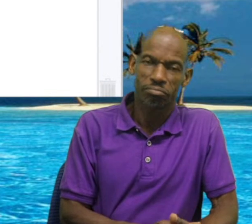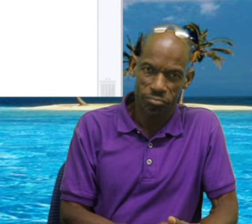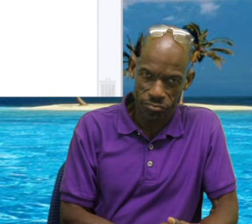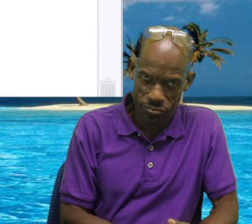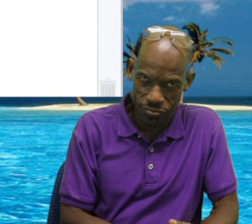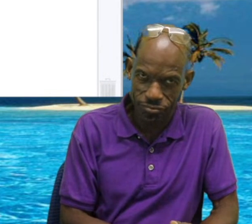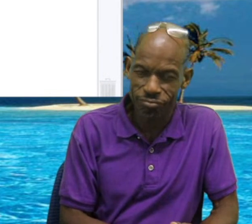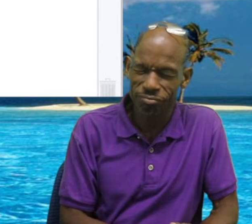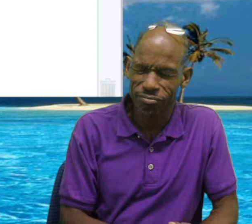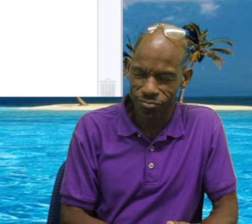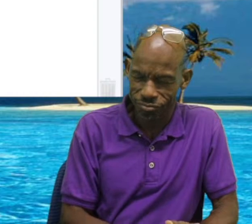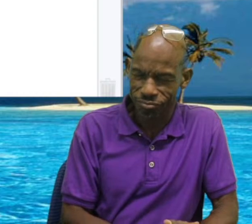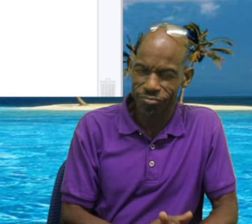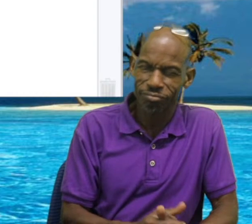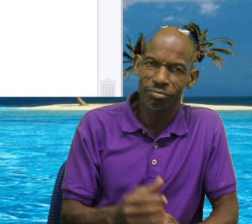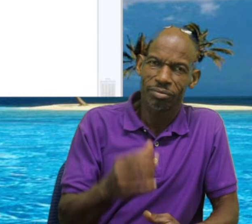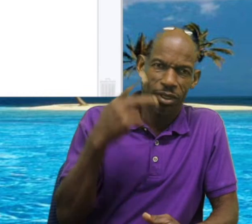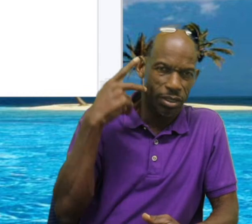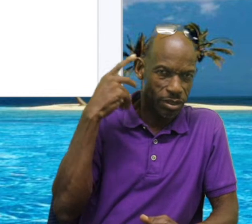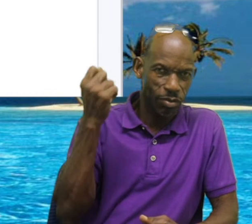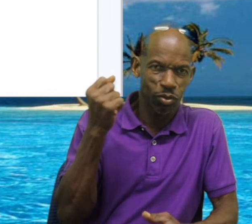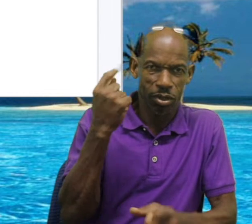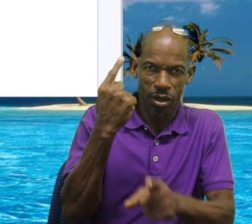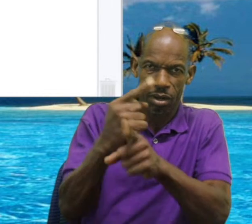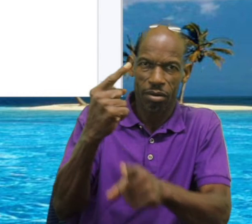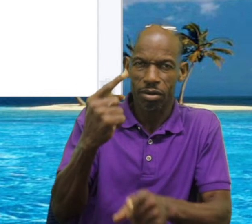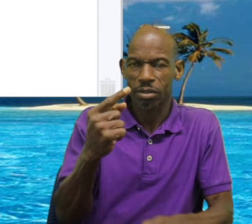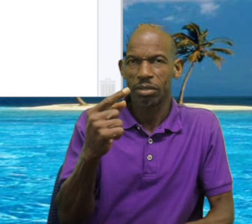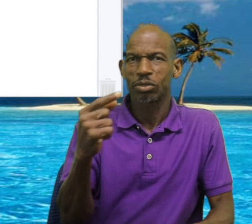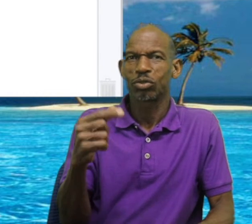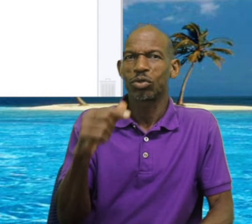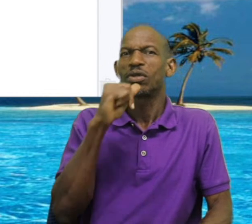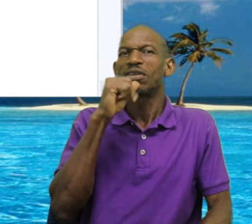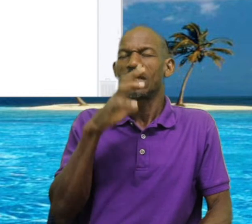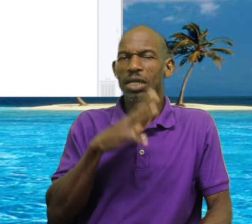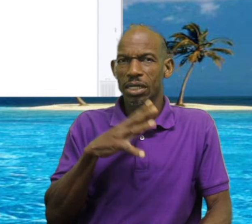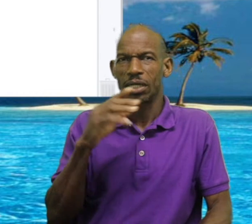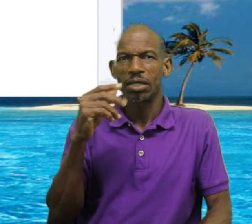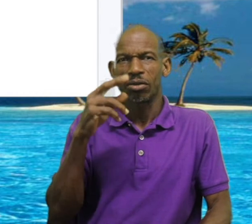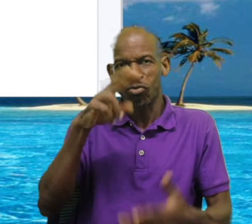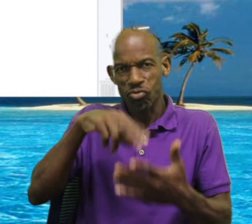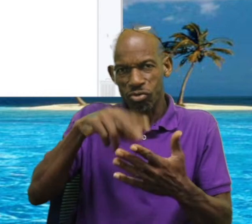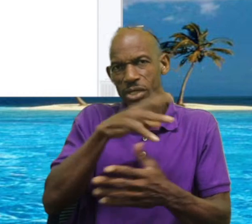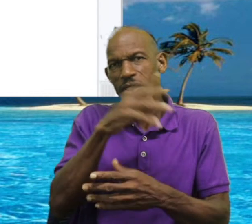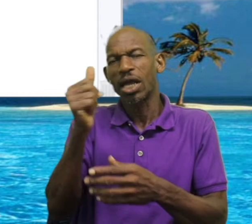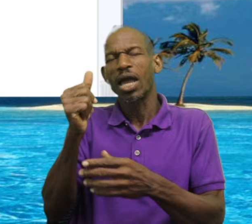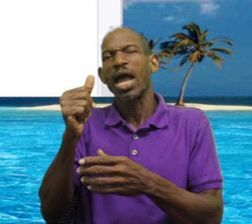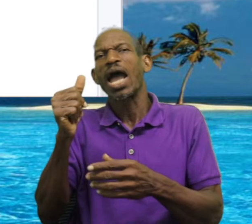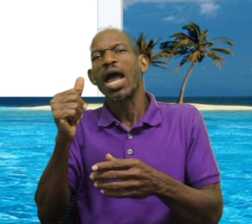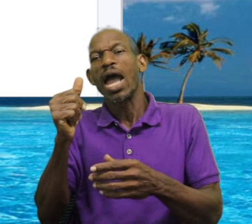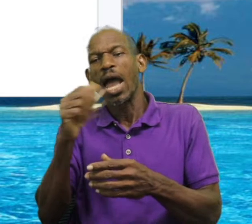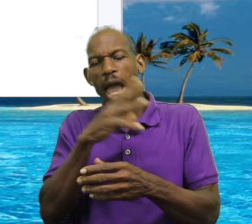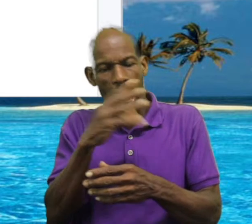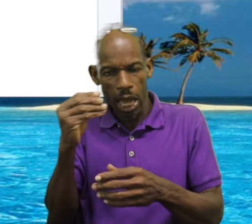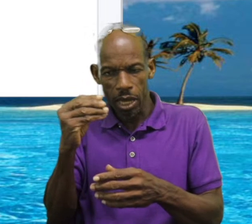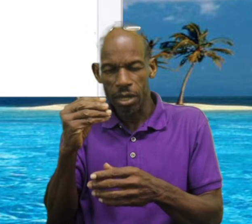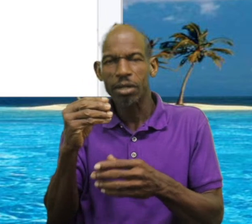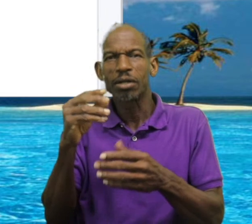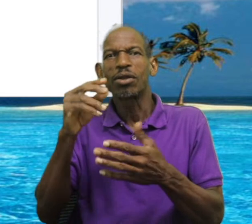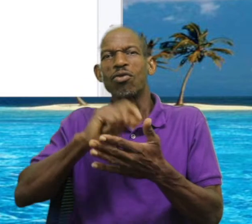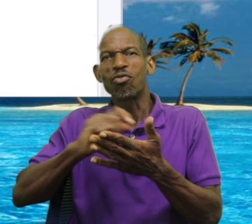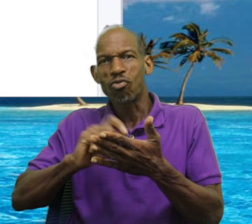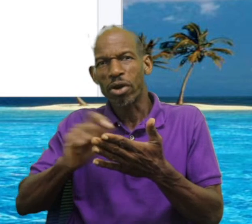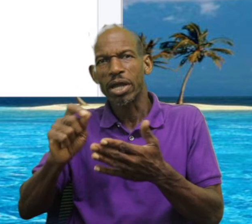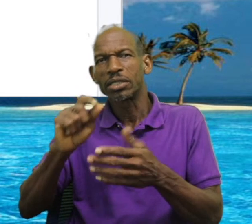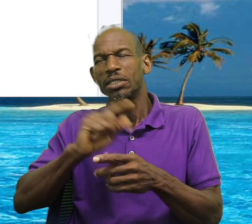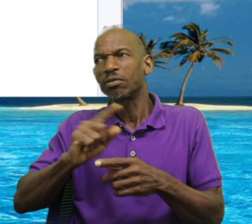And the lady reads and writes every day. So this is correct. Why am I not putting